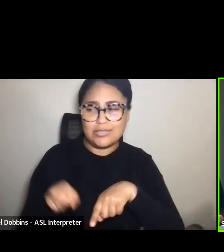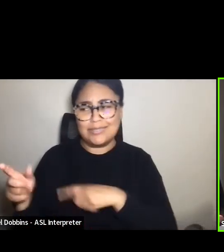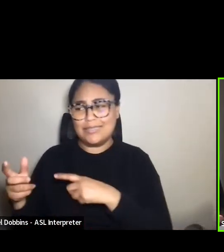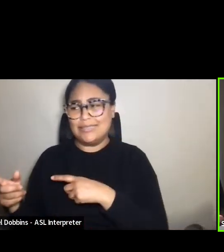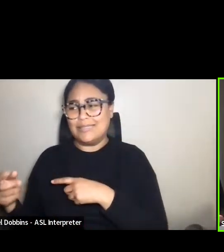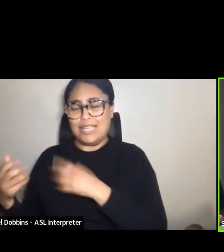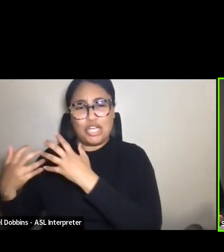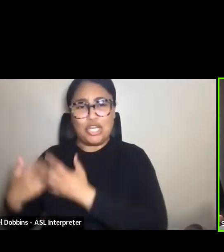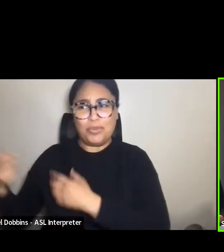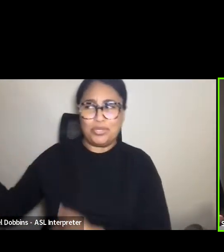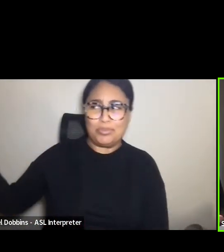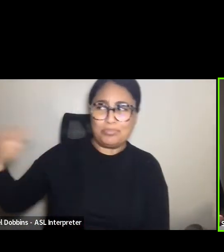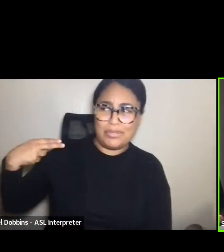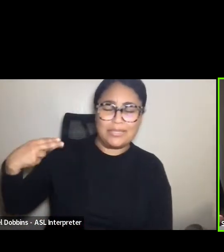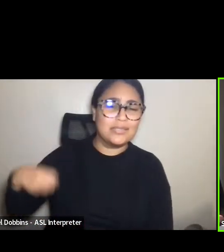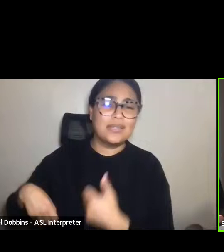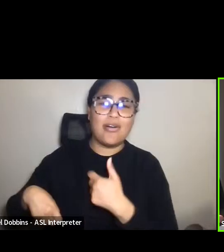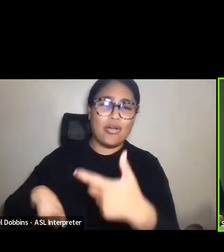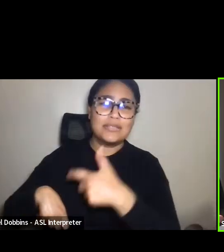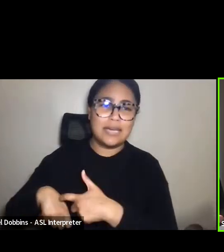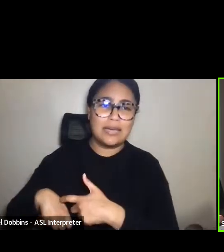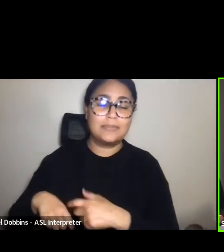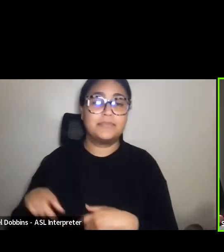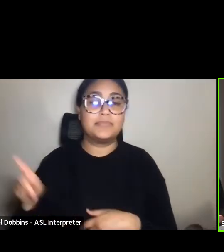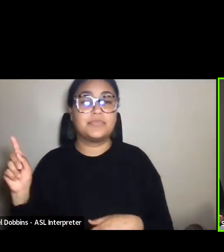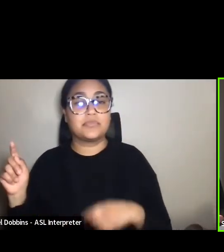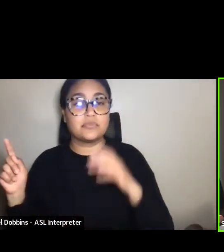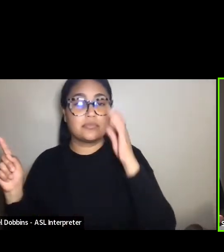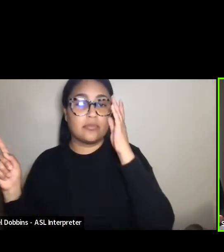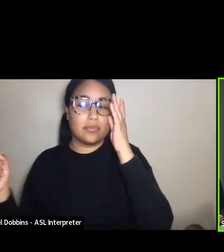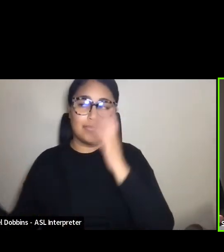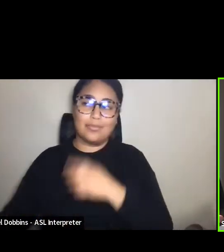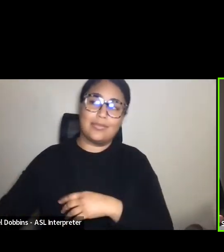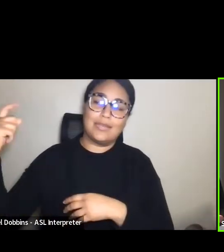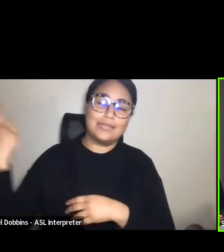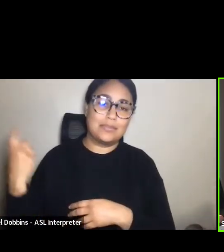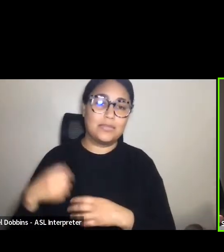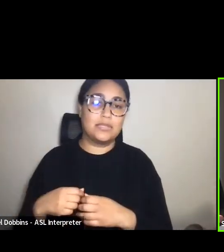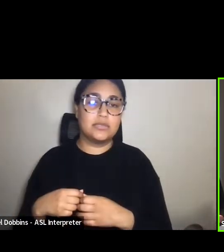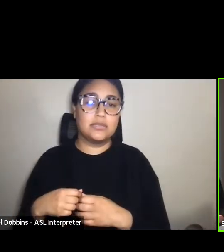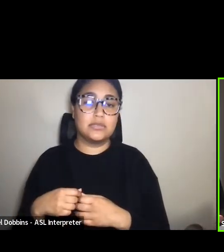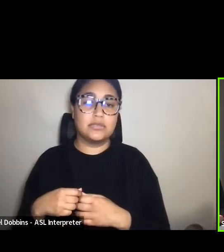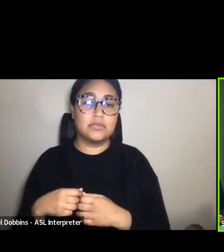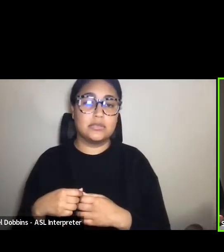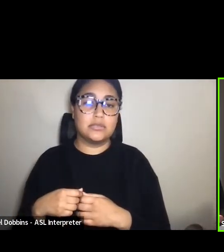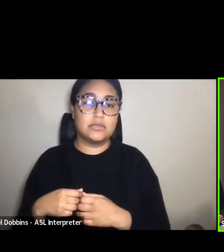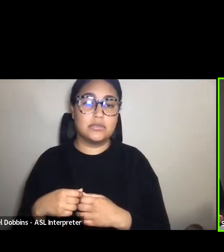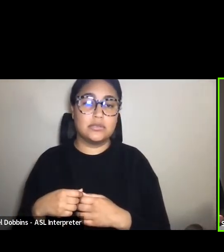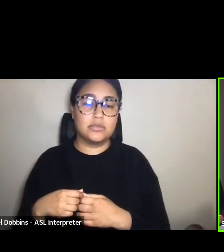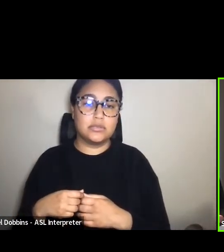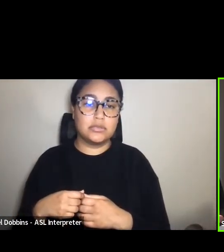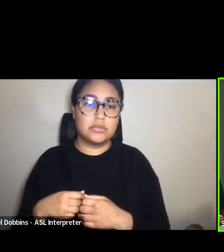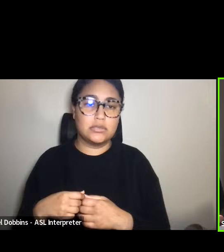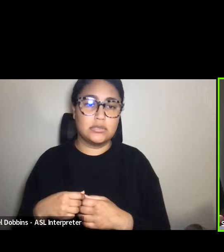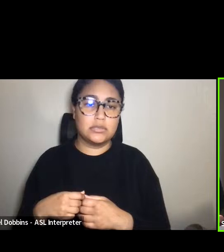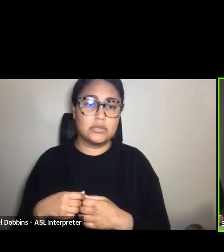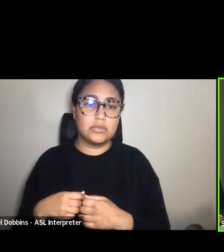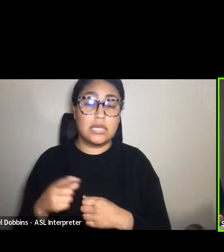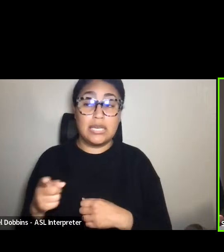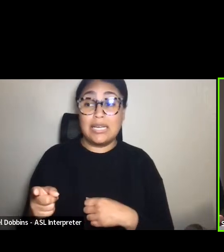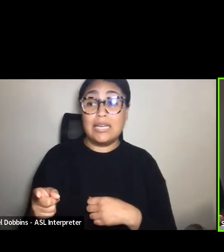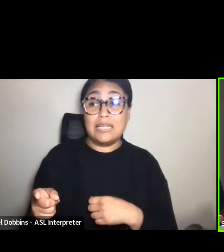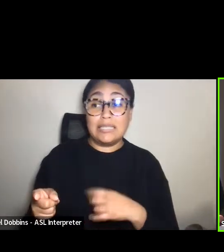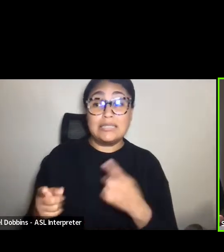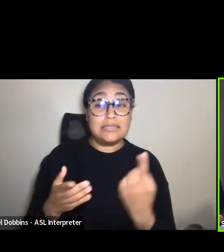Yeah. for your. Nothing. Uh-huh. No. No, it actually just fills your brains with like useless information Information, that I yeah. sometimes wish I didn't have